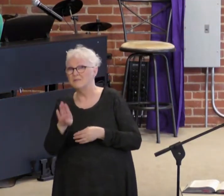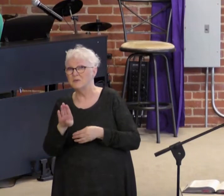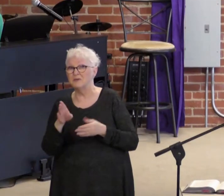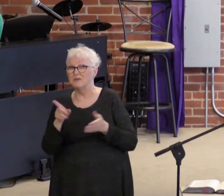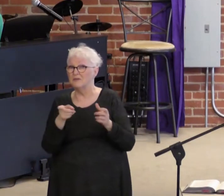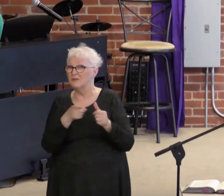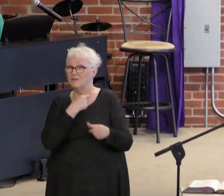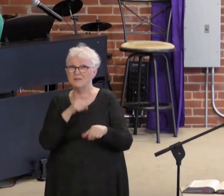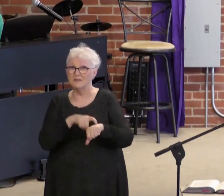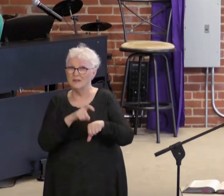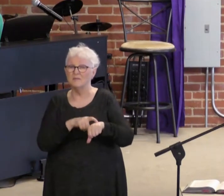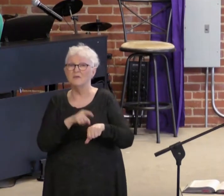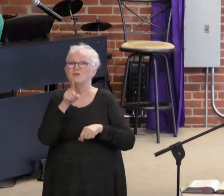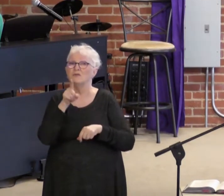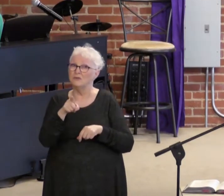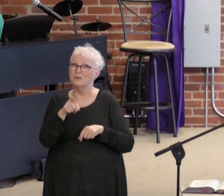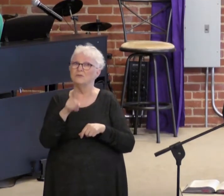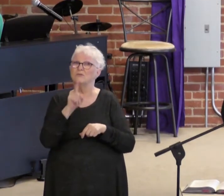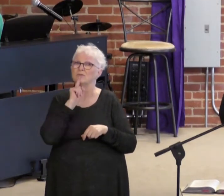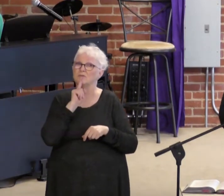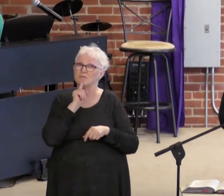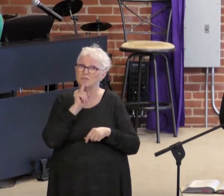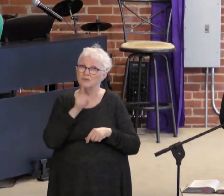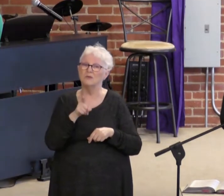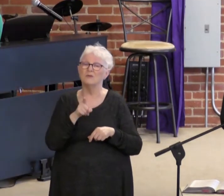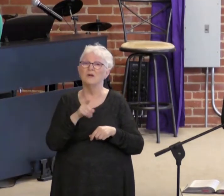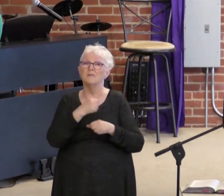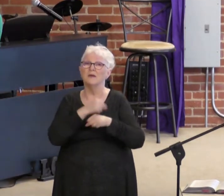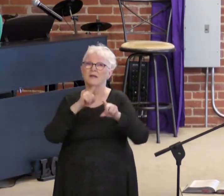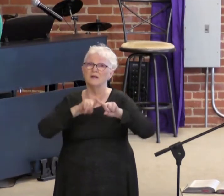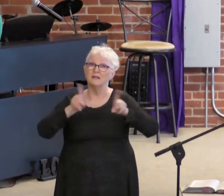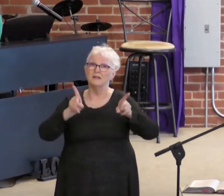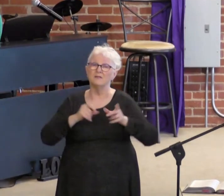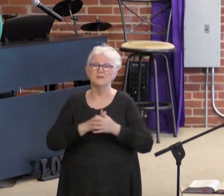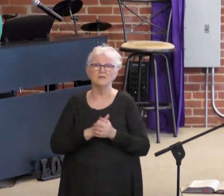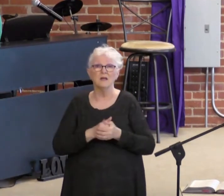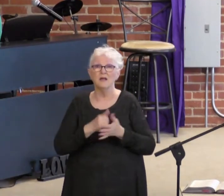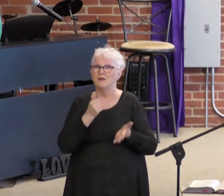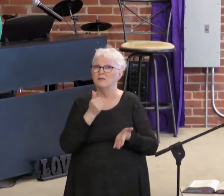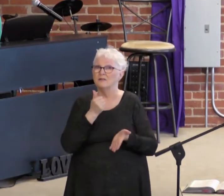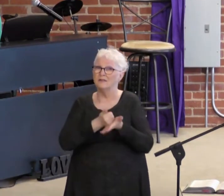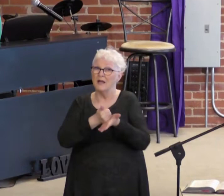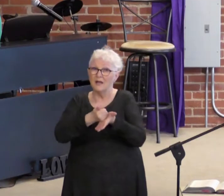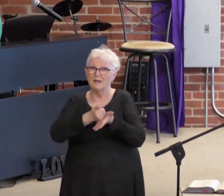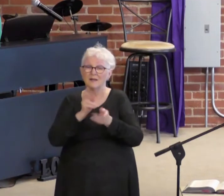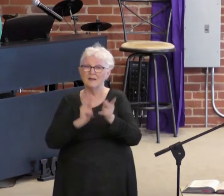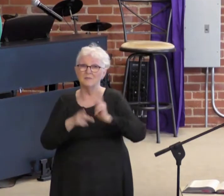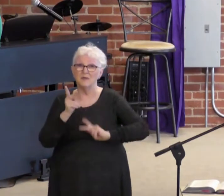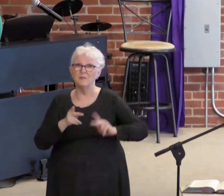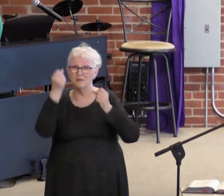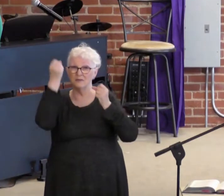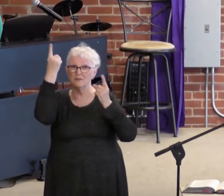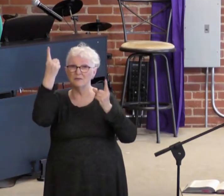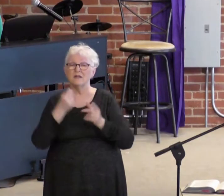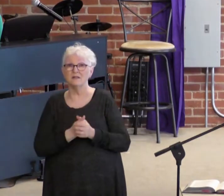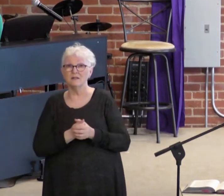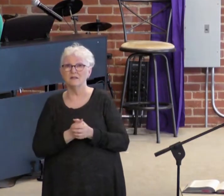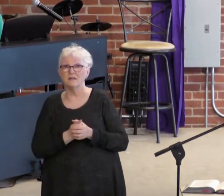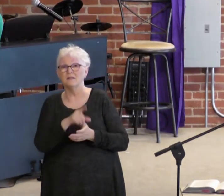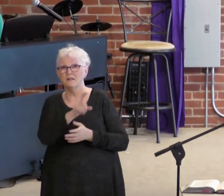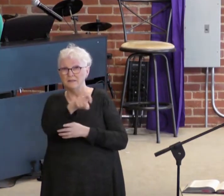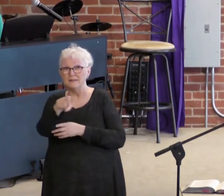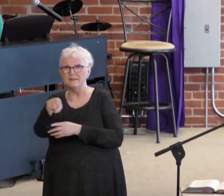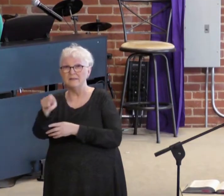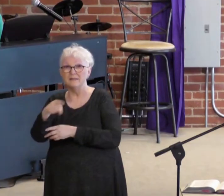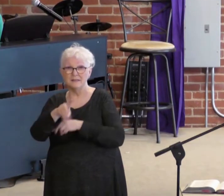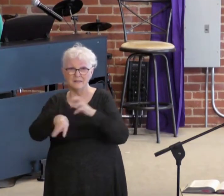that you are making a difference by just helping people be aware that there are needs in our